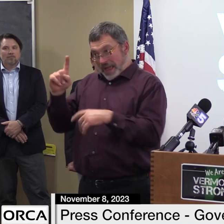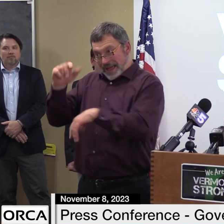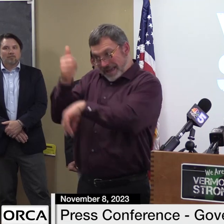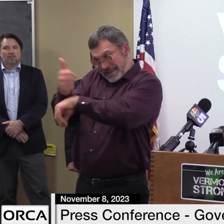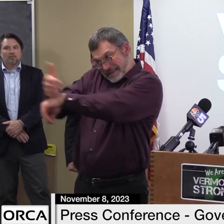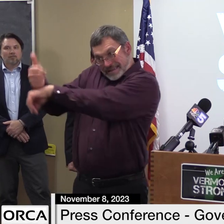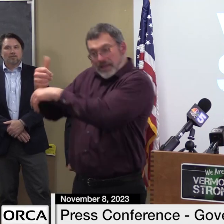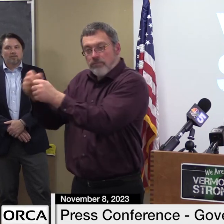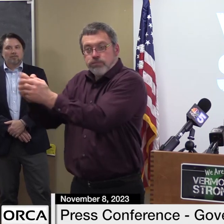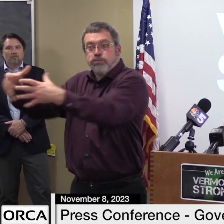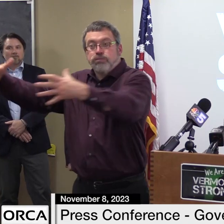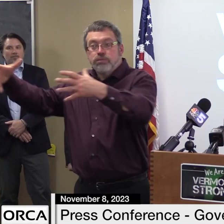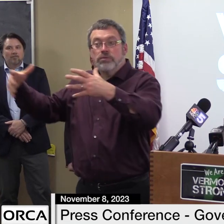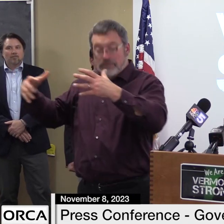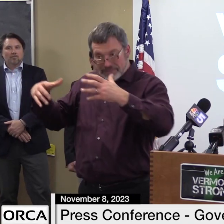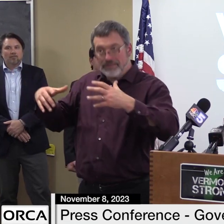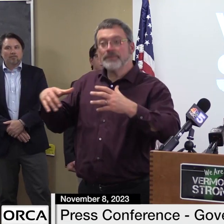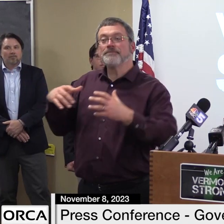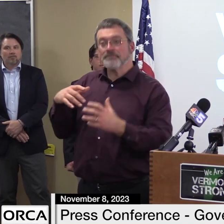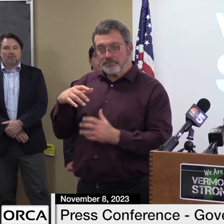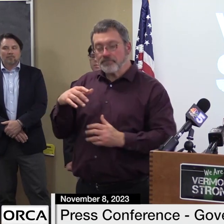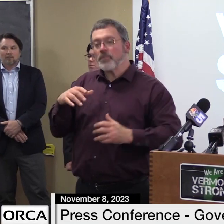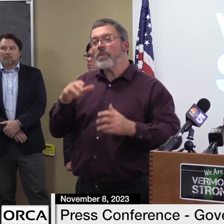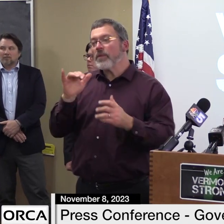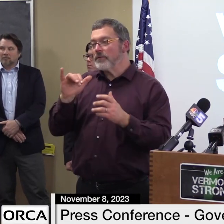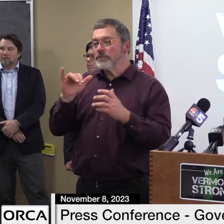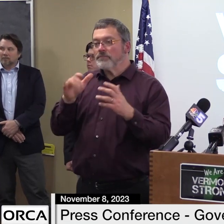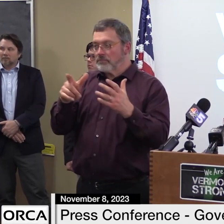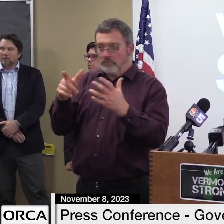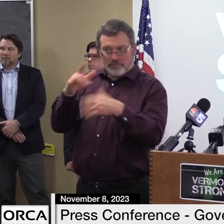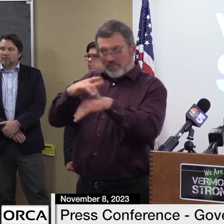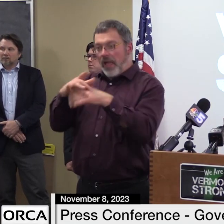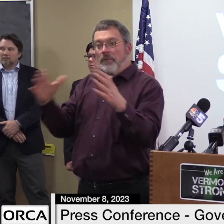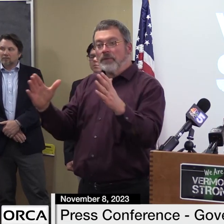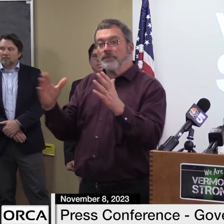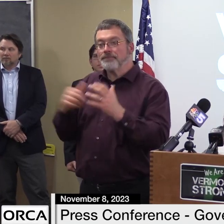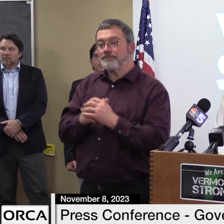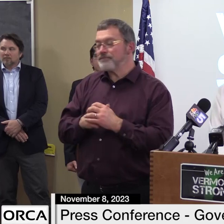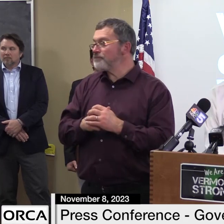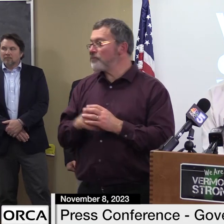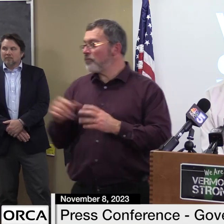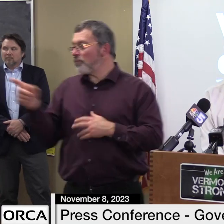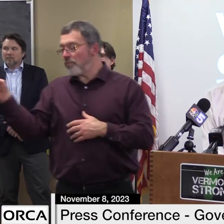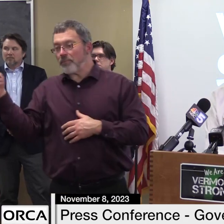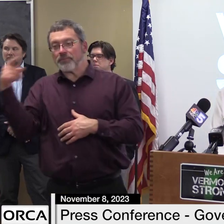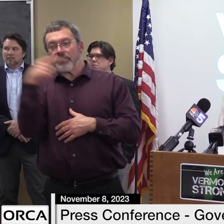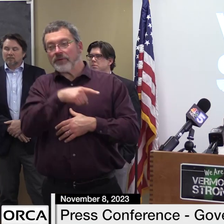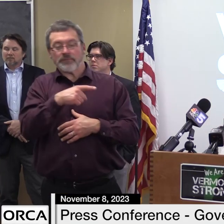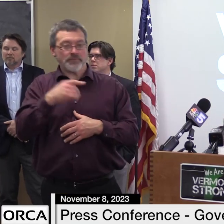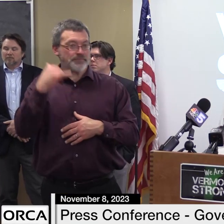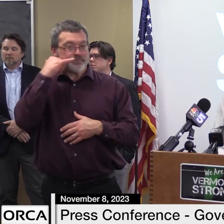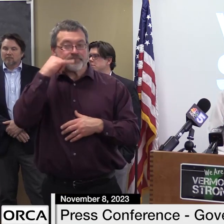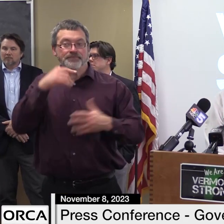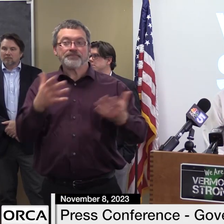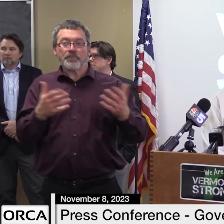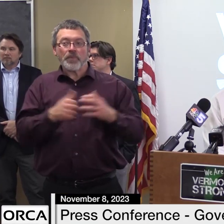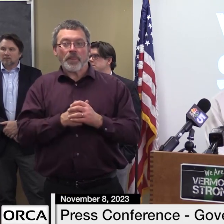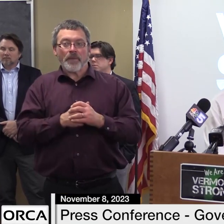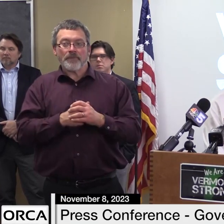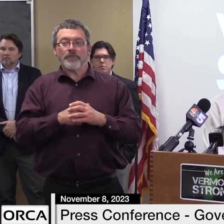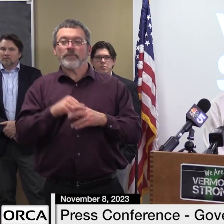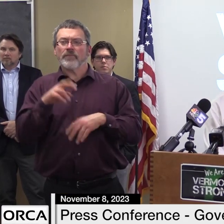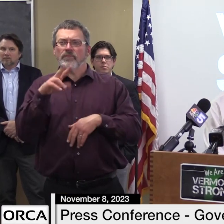have more income. Yeah. We've got a few folks on the phone we'll go to now. We'll start with Tim, Vermont Business Magazine.